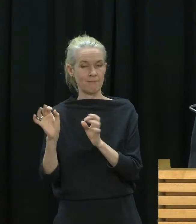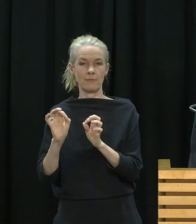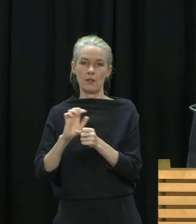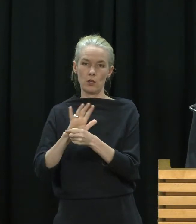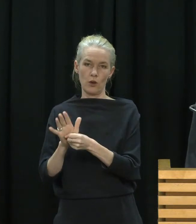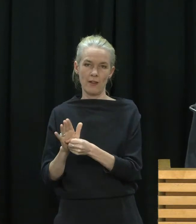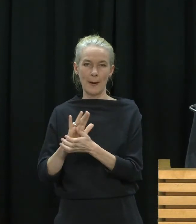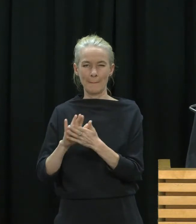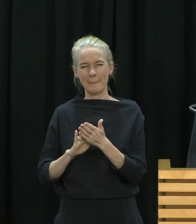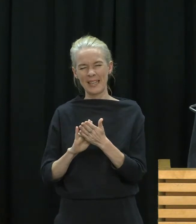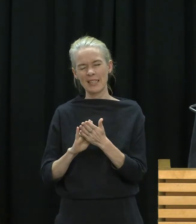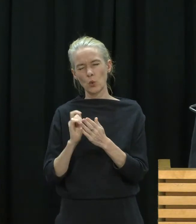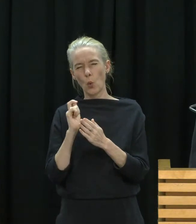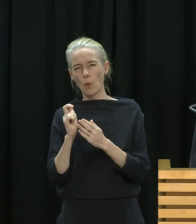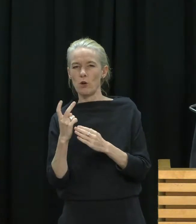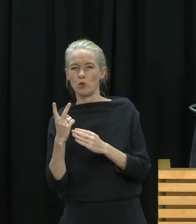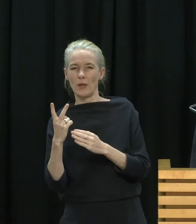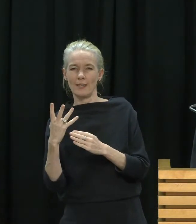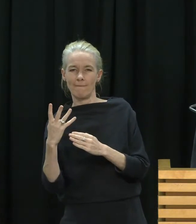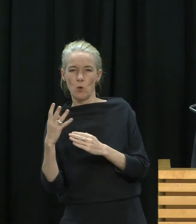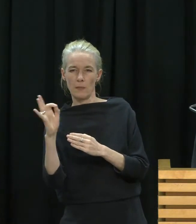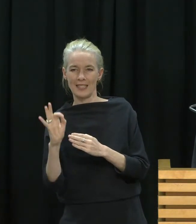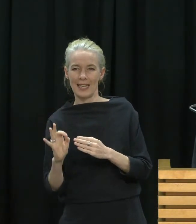24%. In terms of